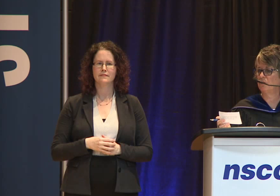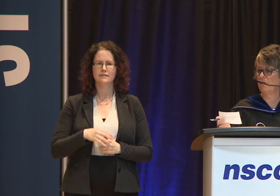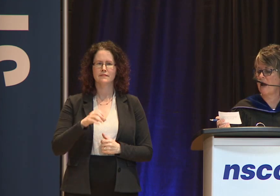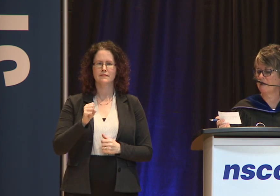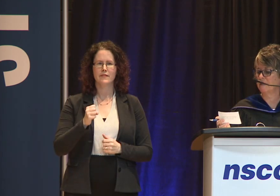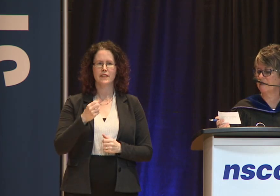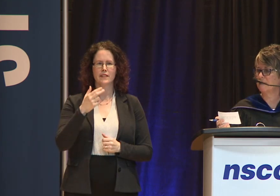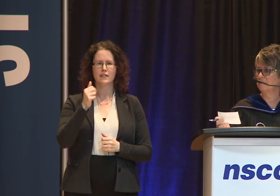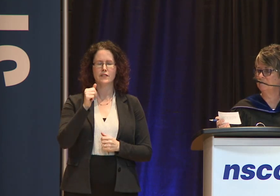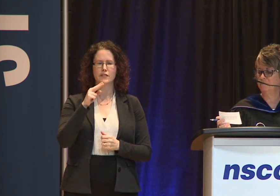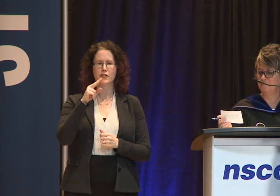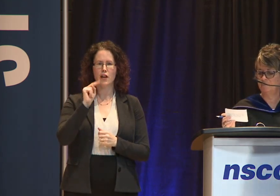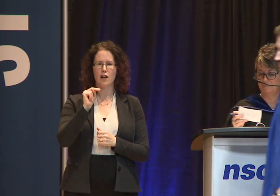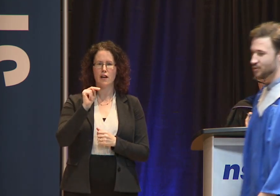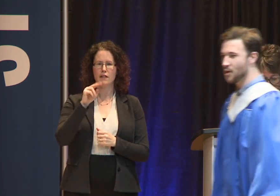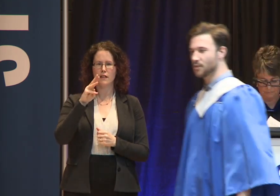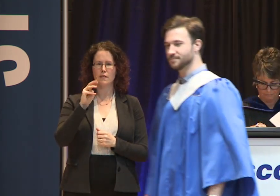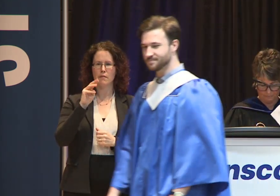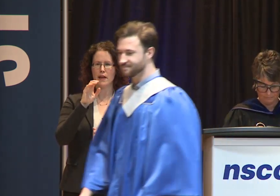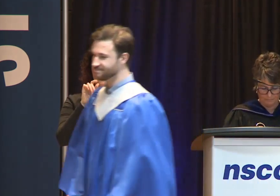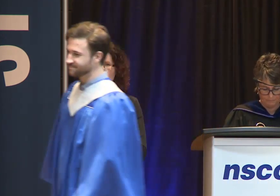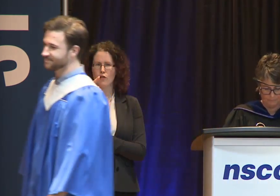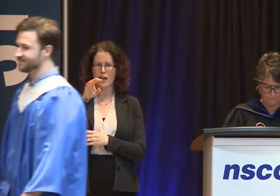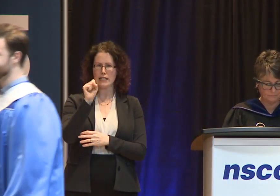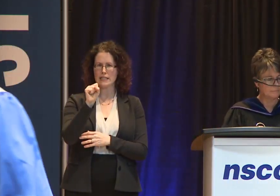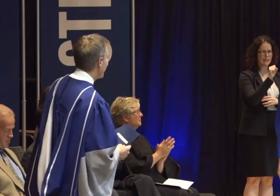Sean Manakarakis.